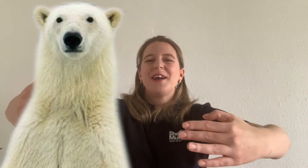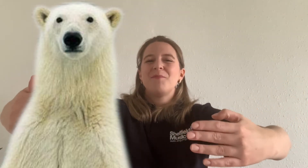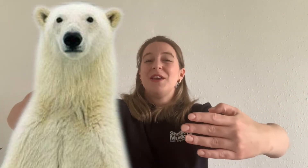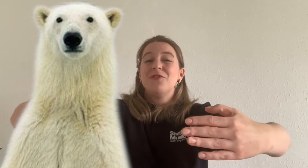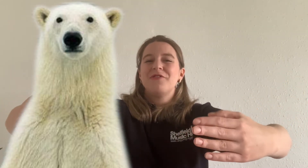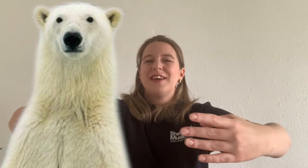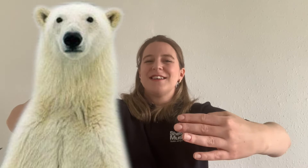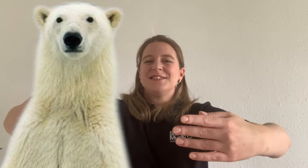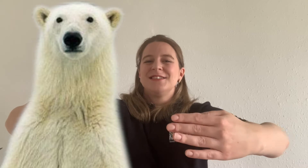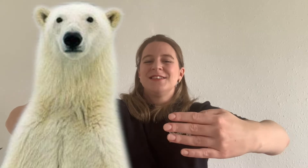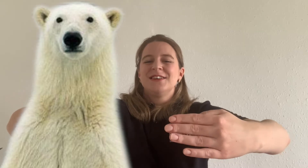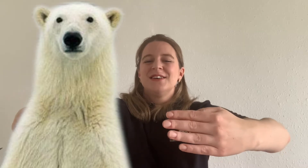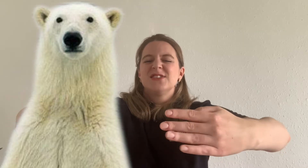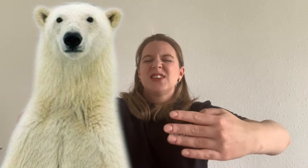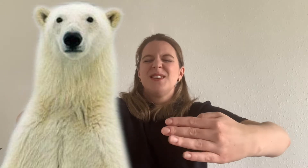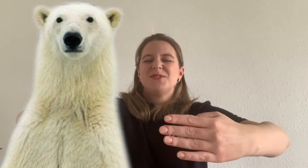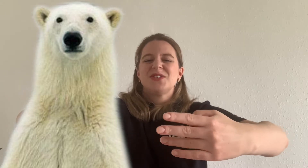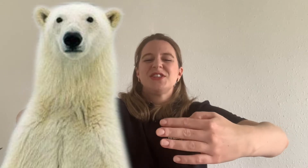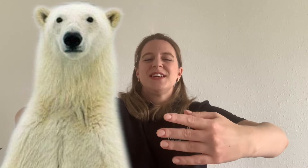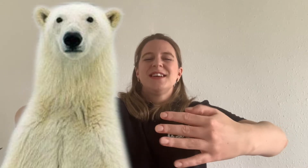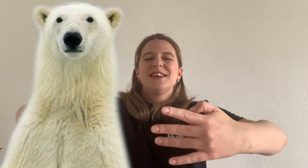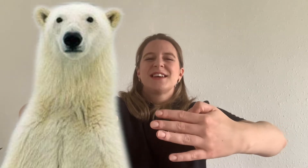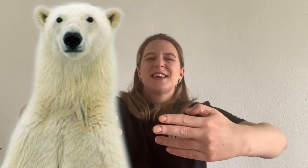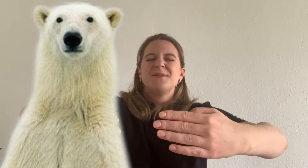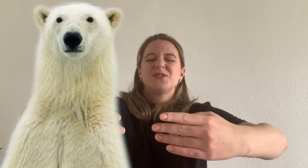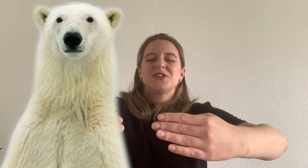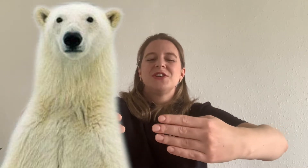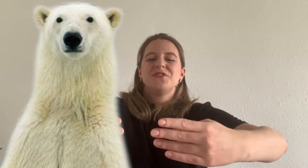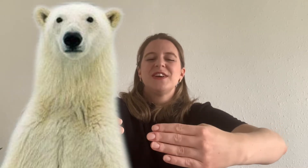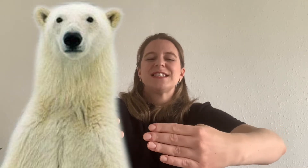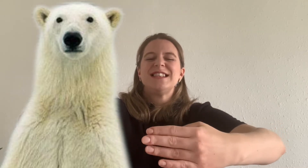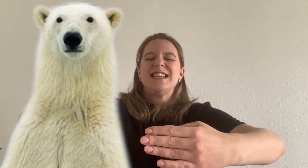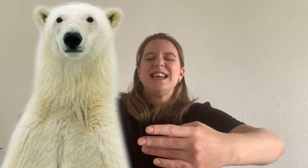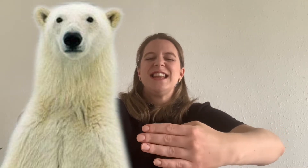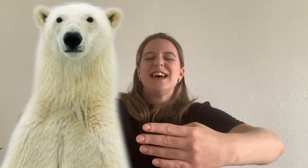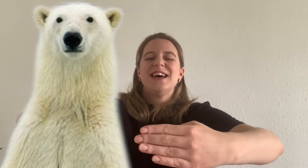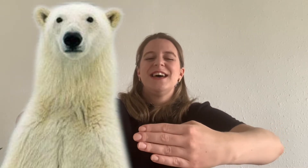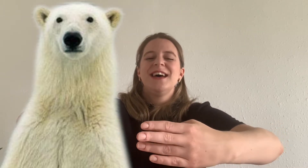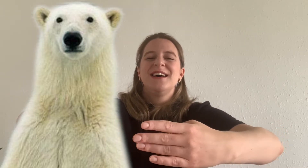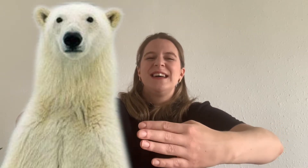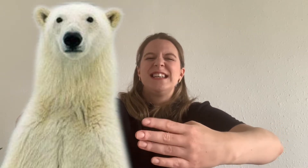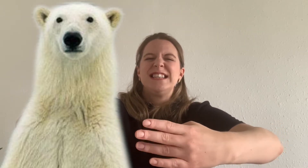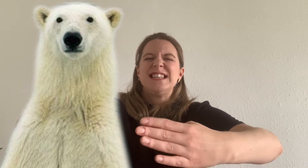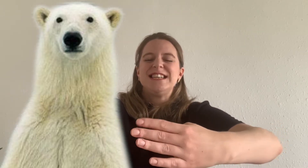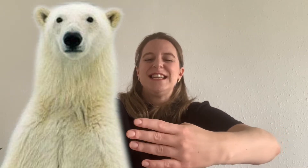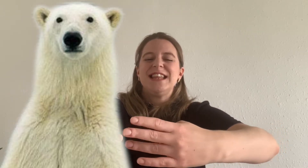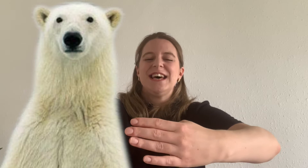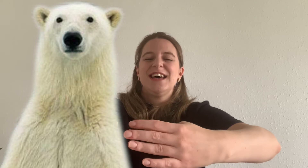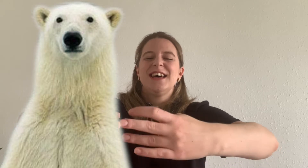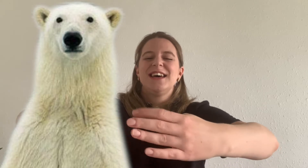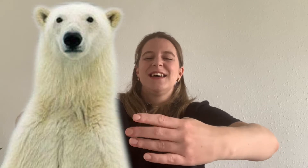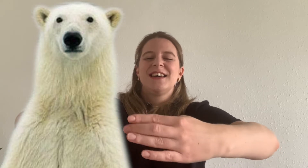meet your fingers. So keep stretching your fingers, they're nearly there, and